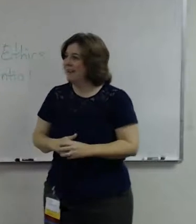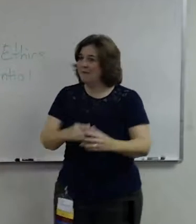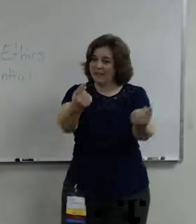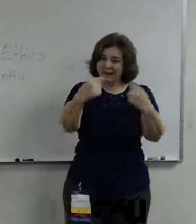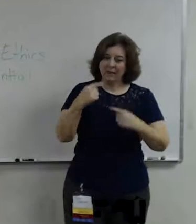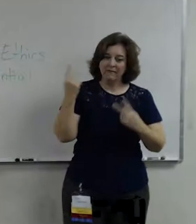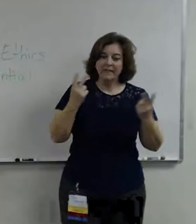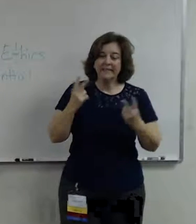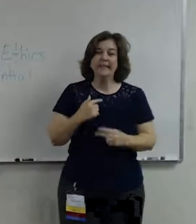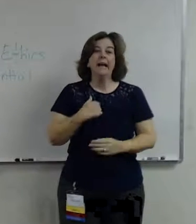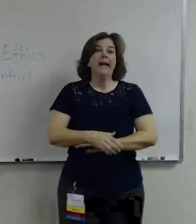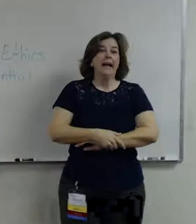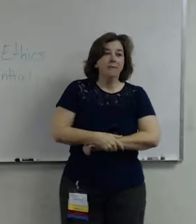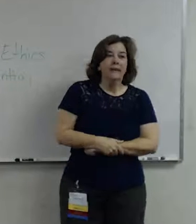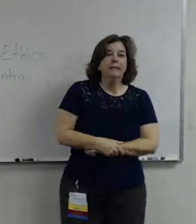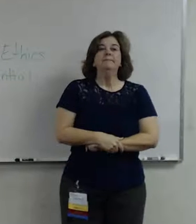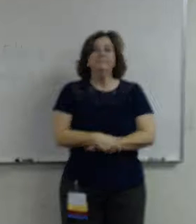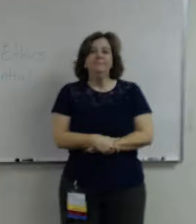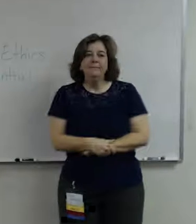When they come visit, I'm like,